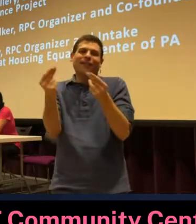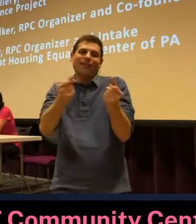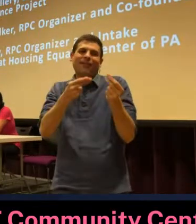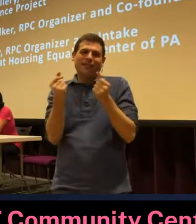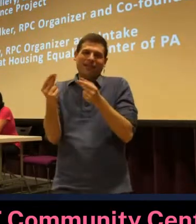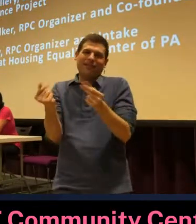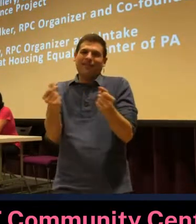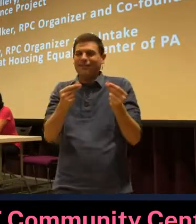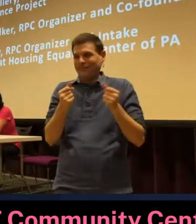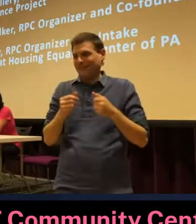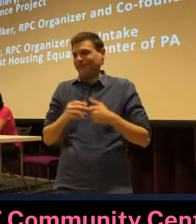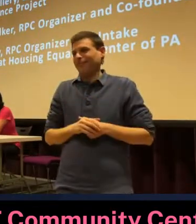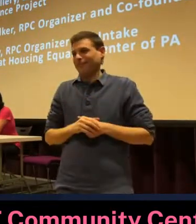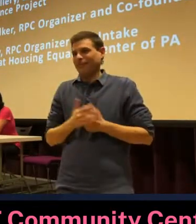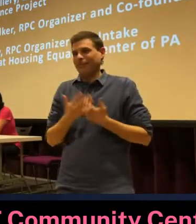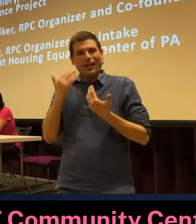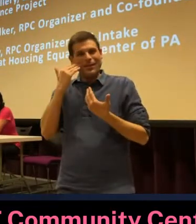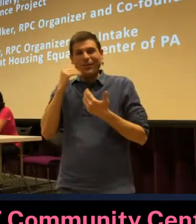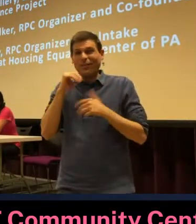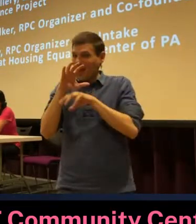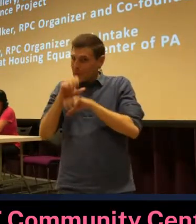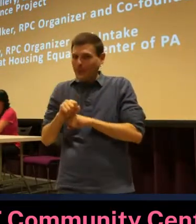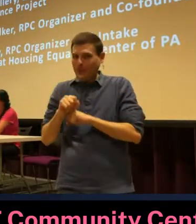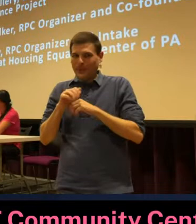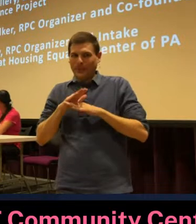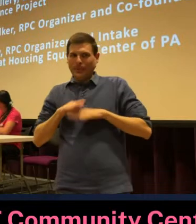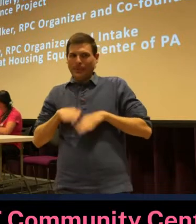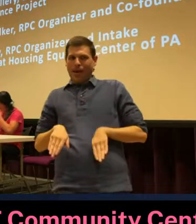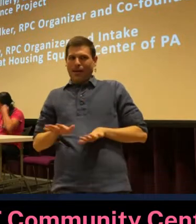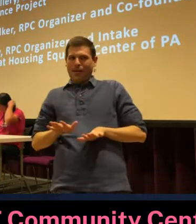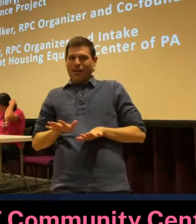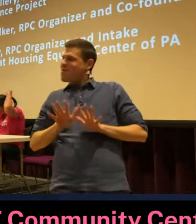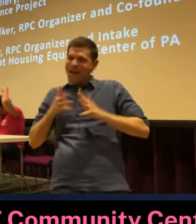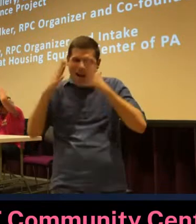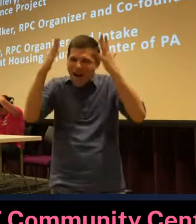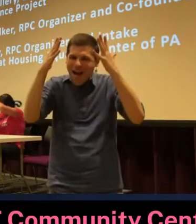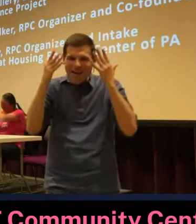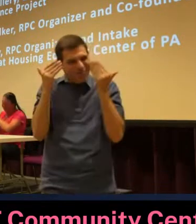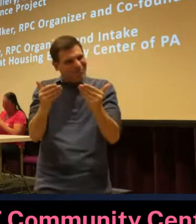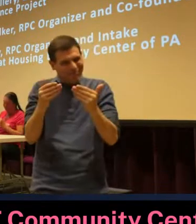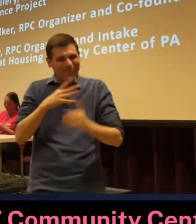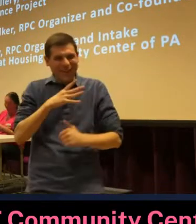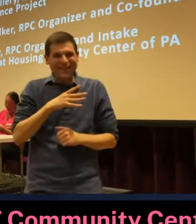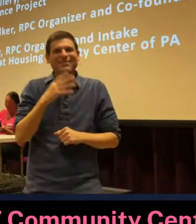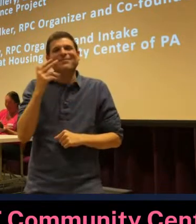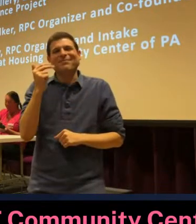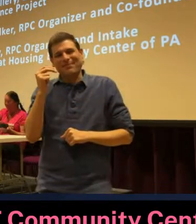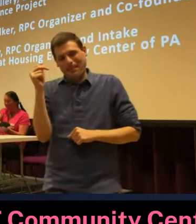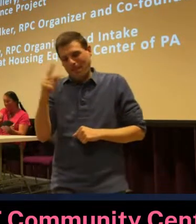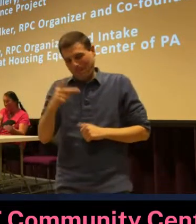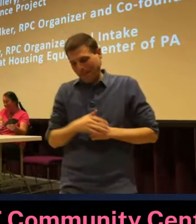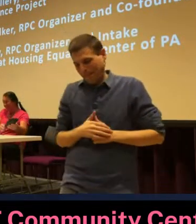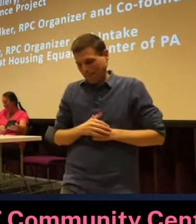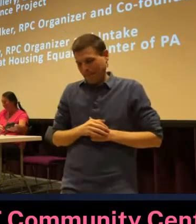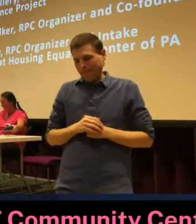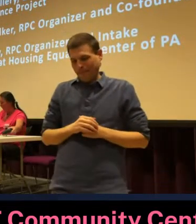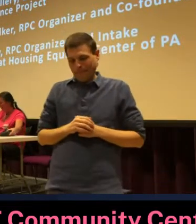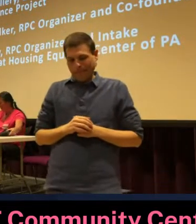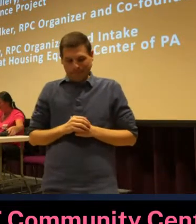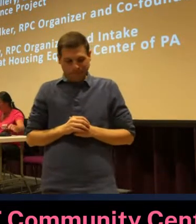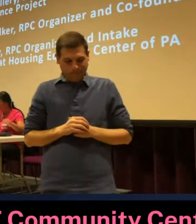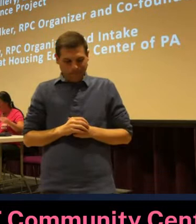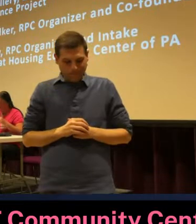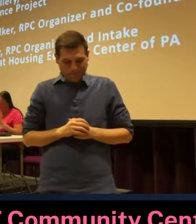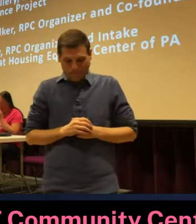We're not used to being quiet most of the time. First off, I want to